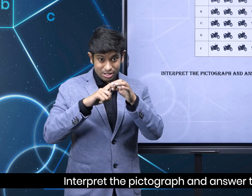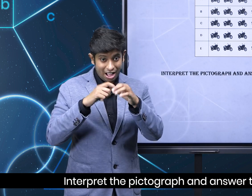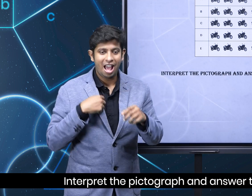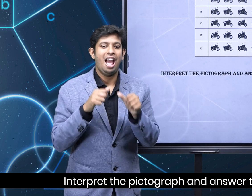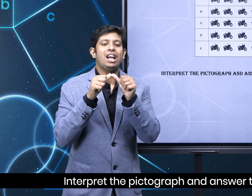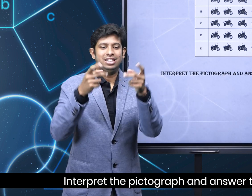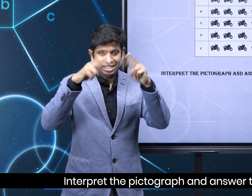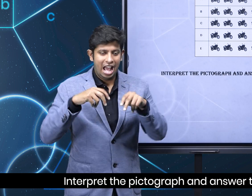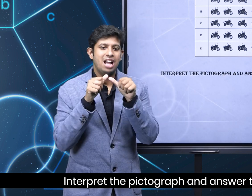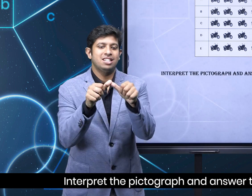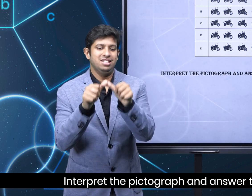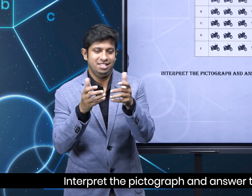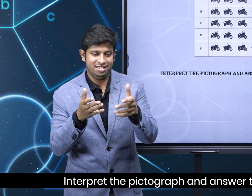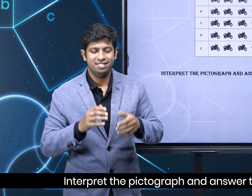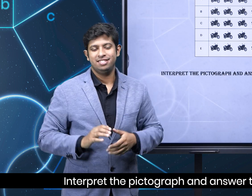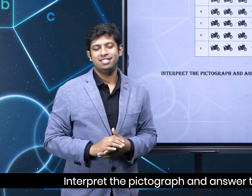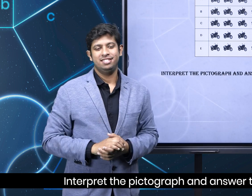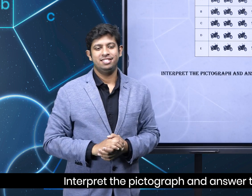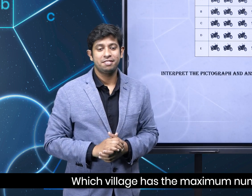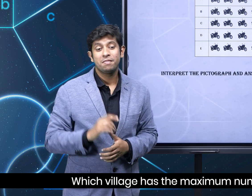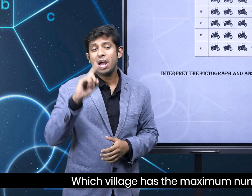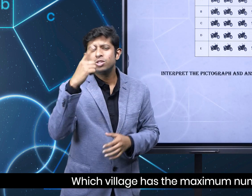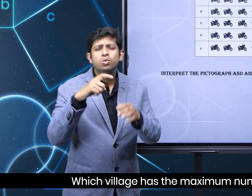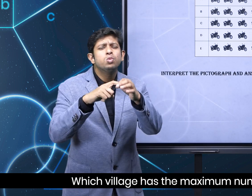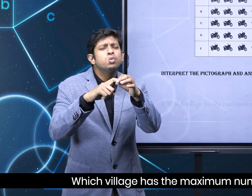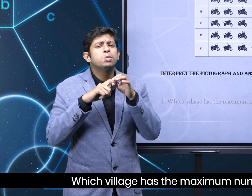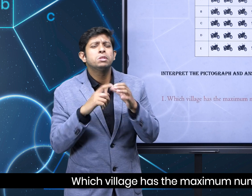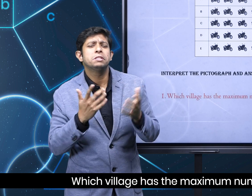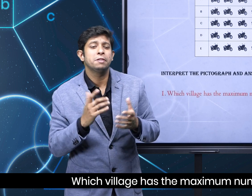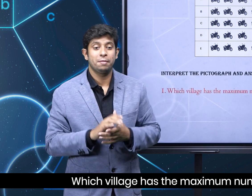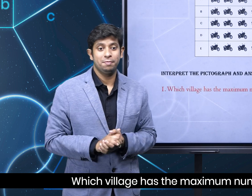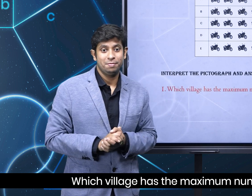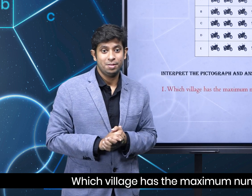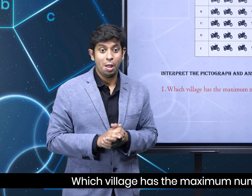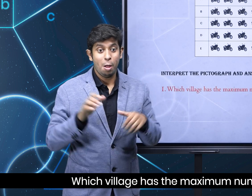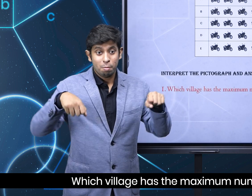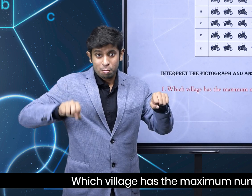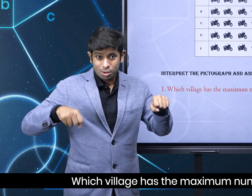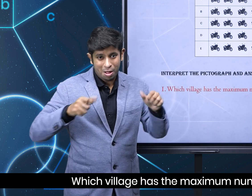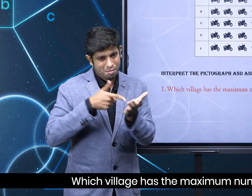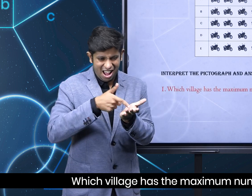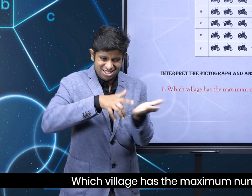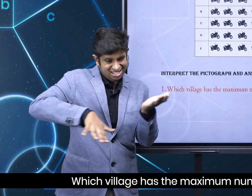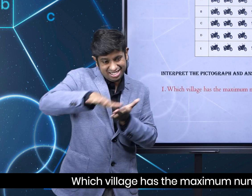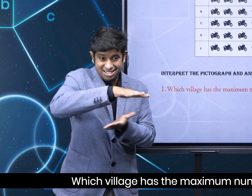Interpret the pictograph and answer the following questions. Which village has the maximum number of motorcycles?